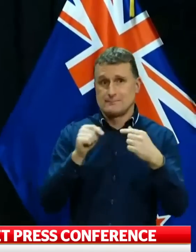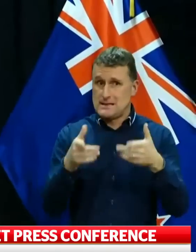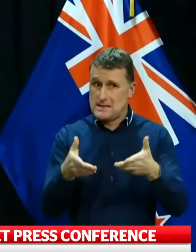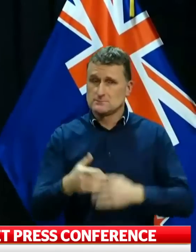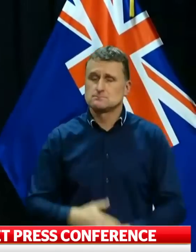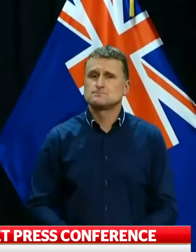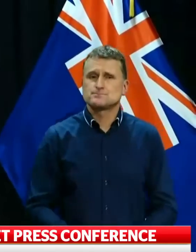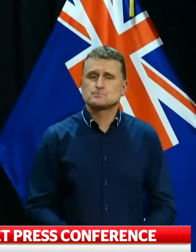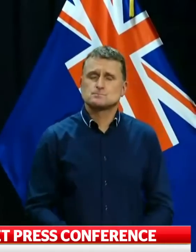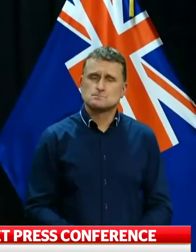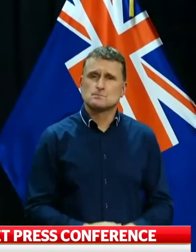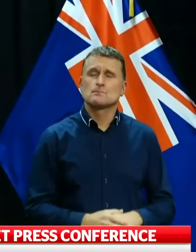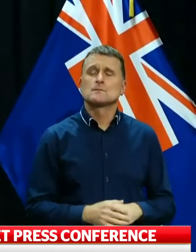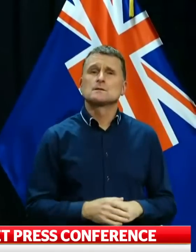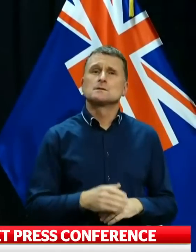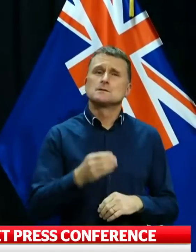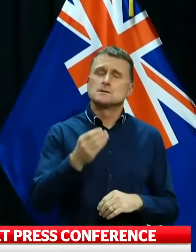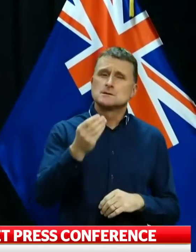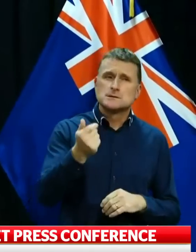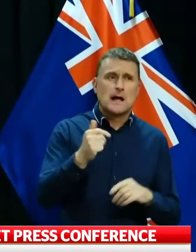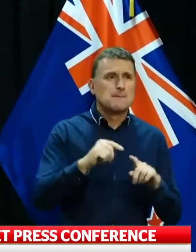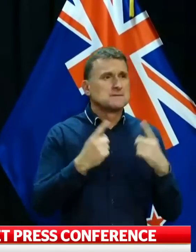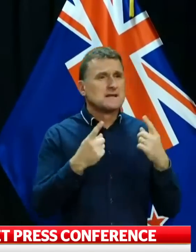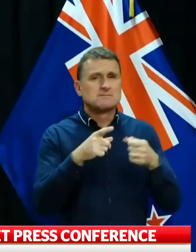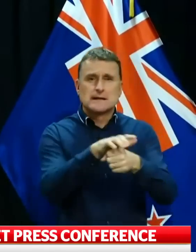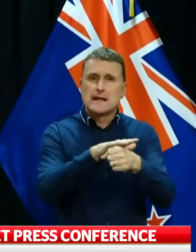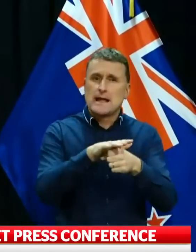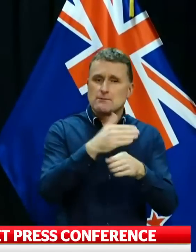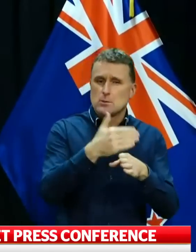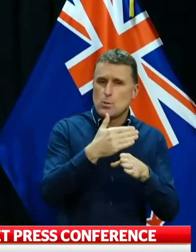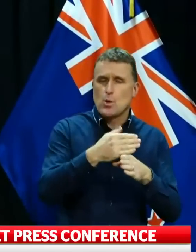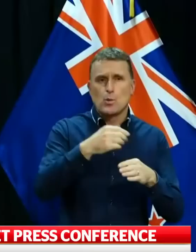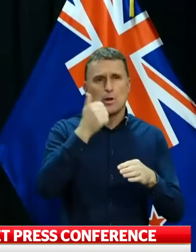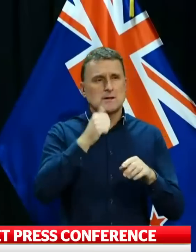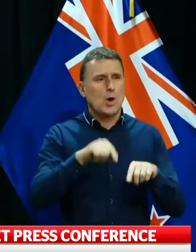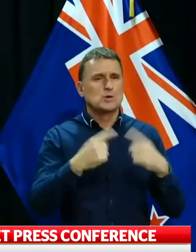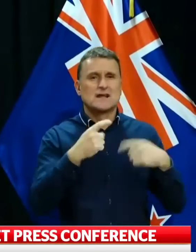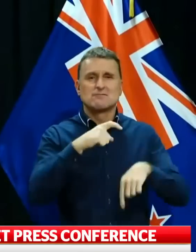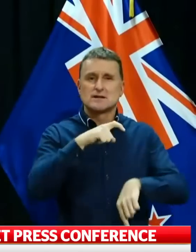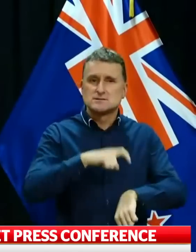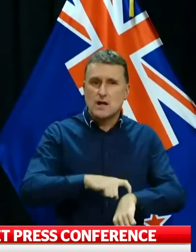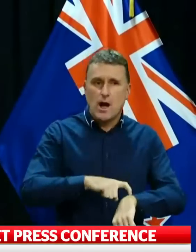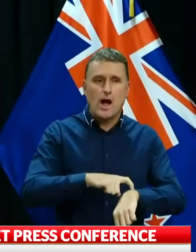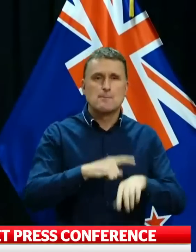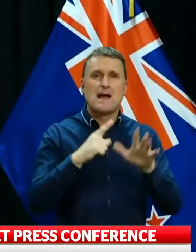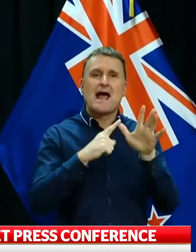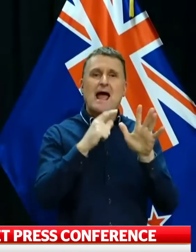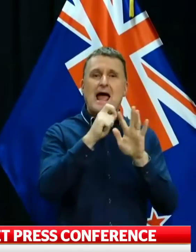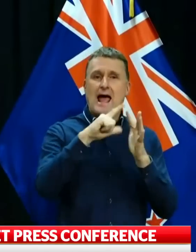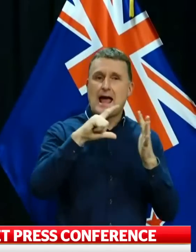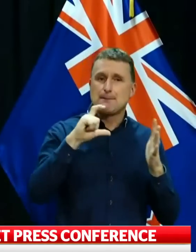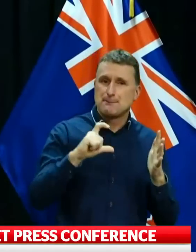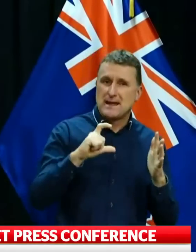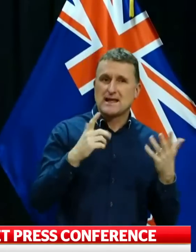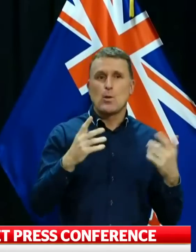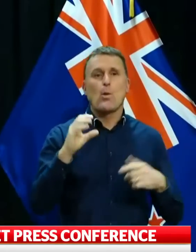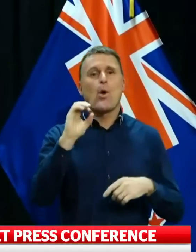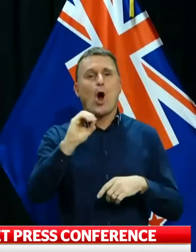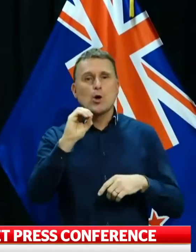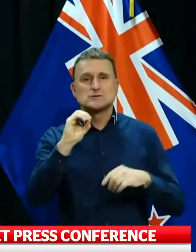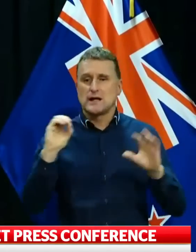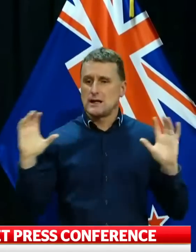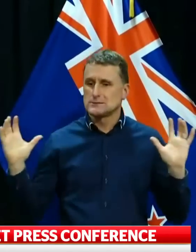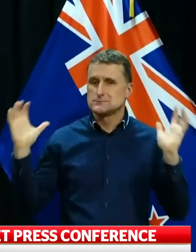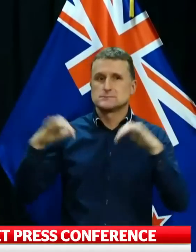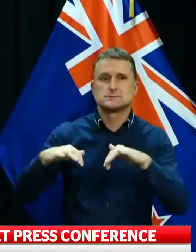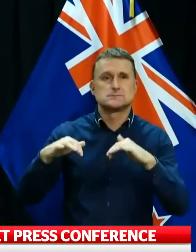unlike set pieces where you always know that UNGA's held at certain times of the year, or APEC and ASEAN, obviously because this one has moved